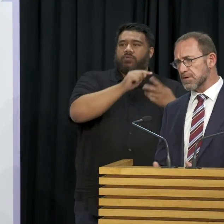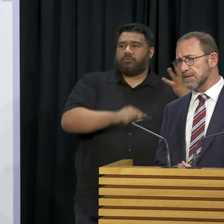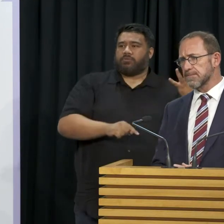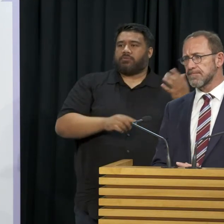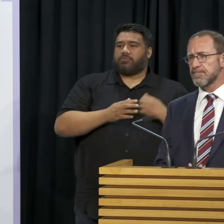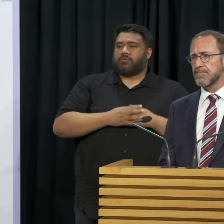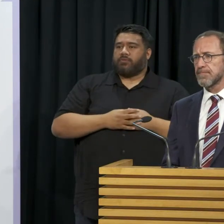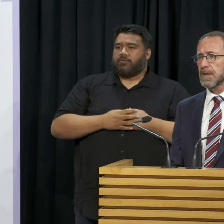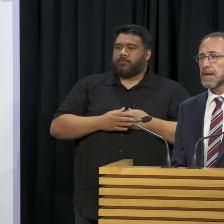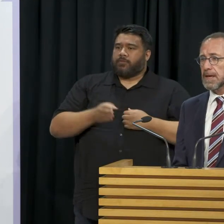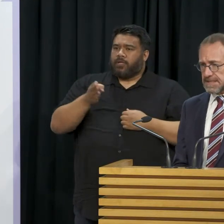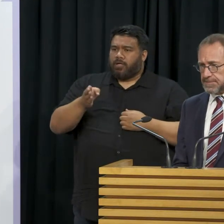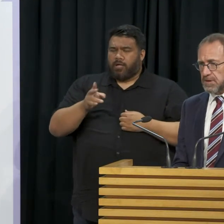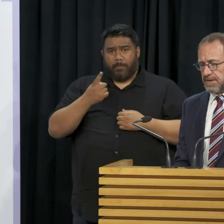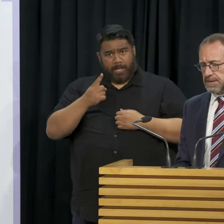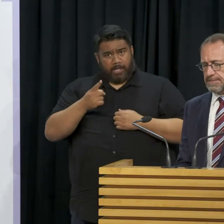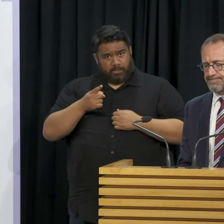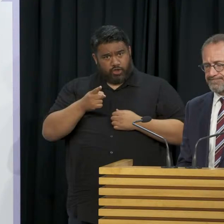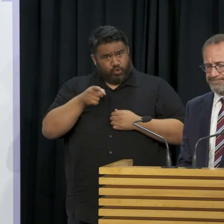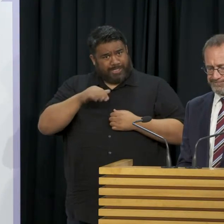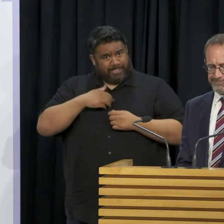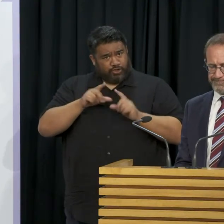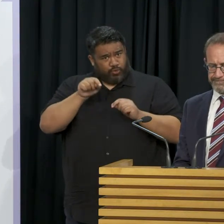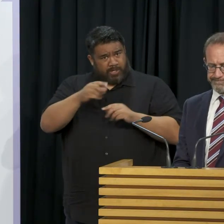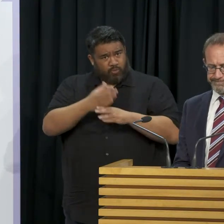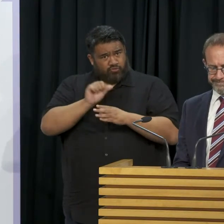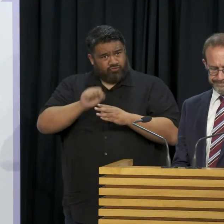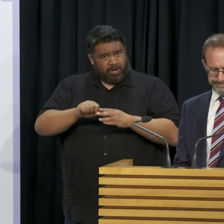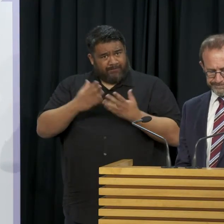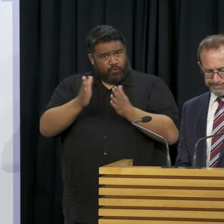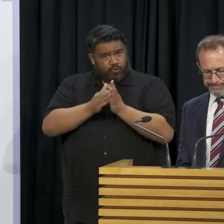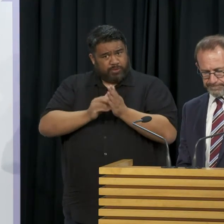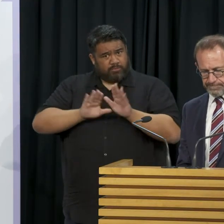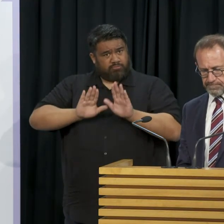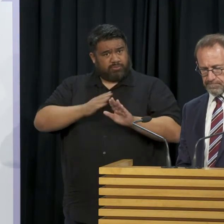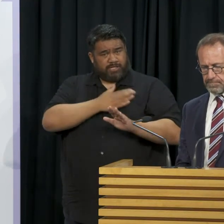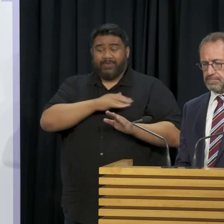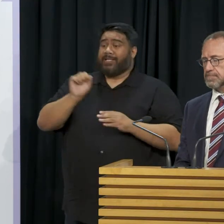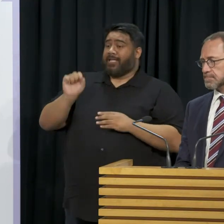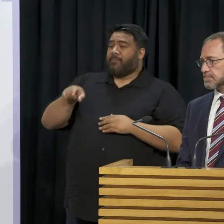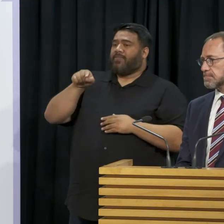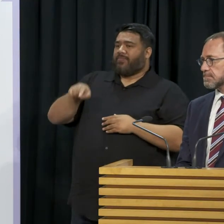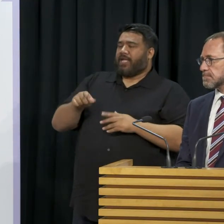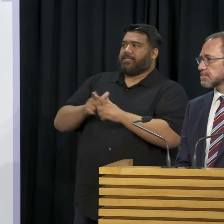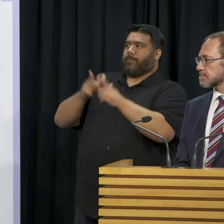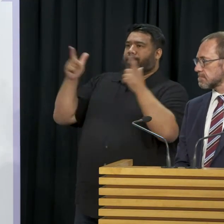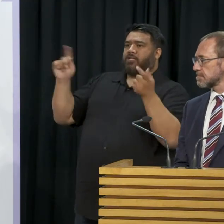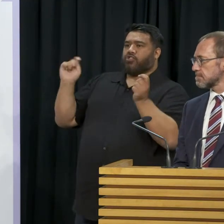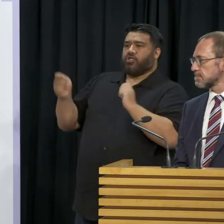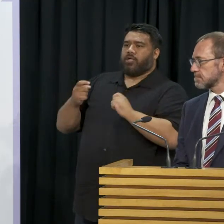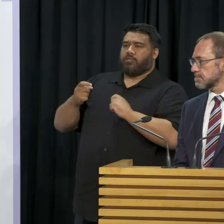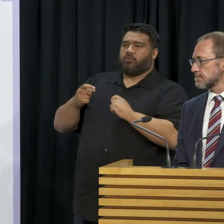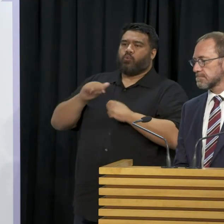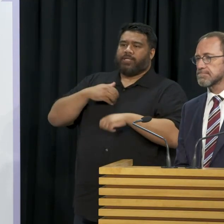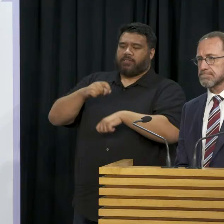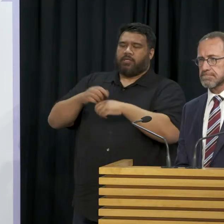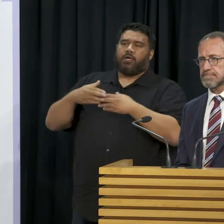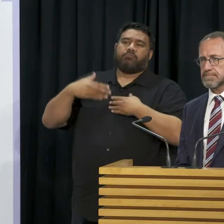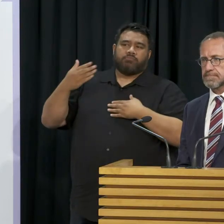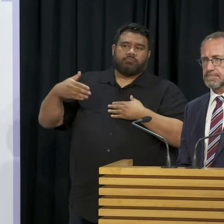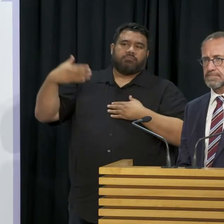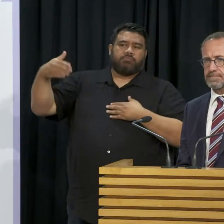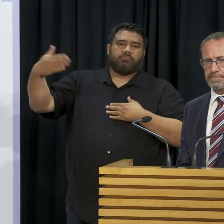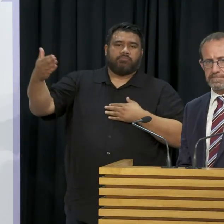order priority. It is, absolutely, but it is also, machinery of government changes will take some time, but no, there hasn't been any